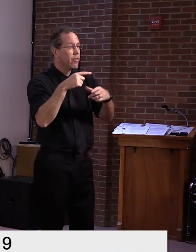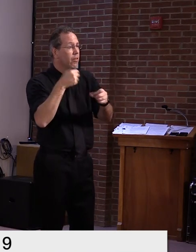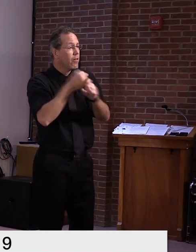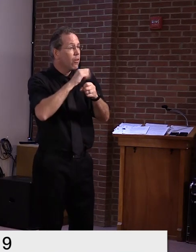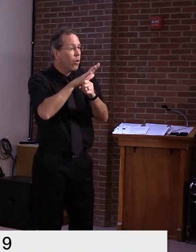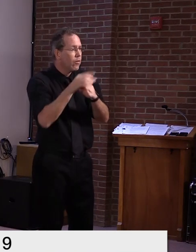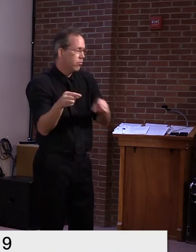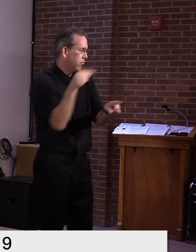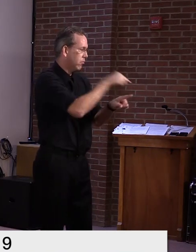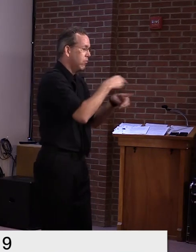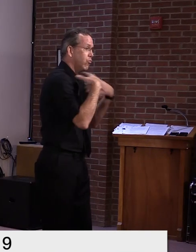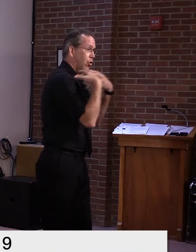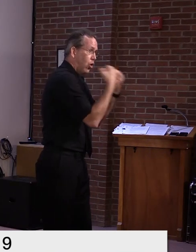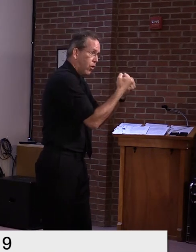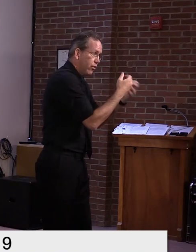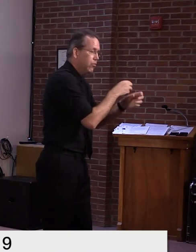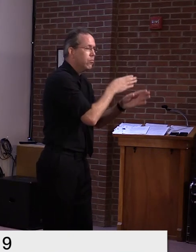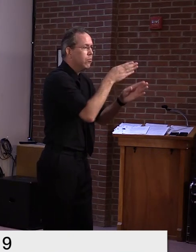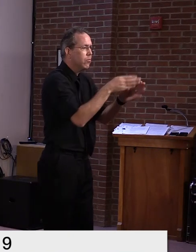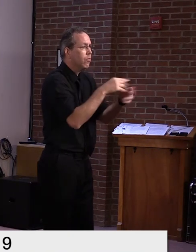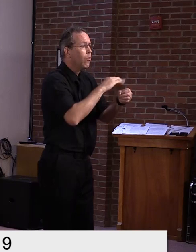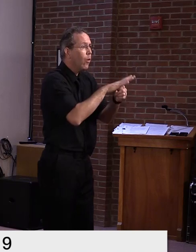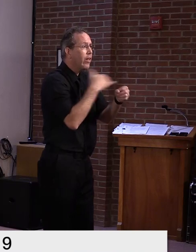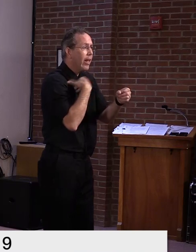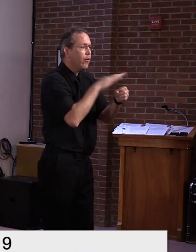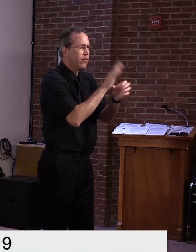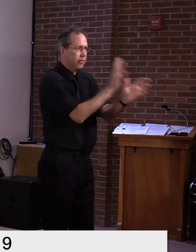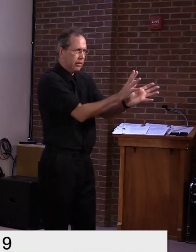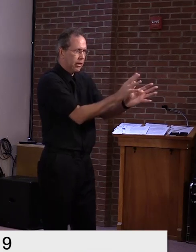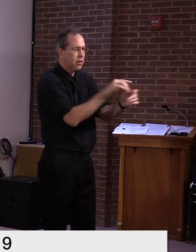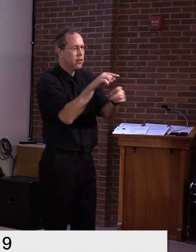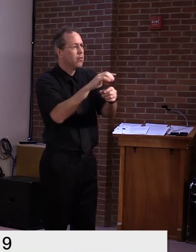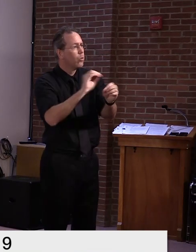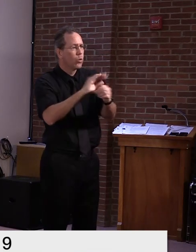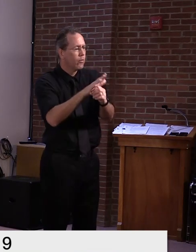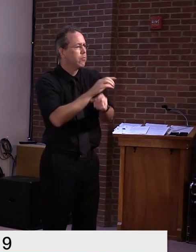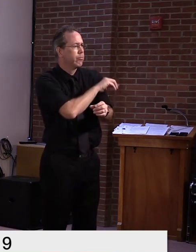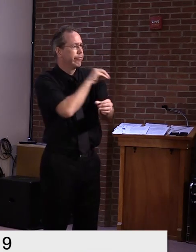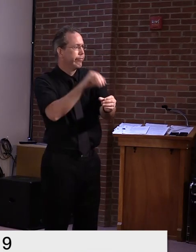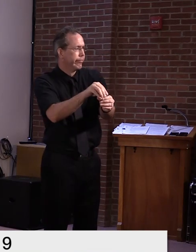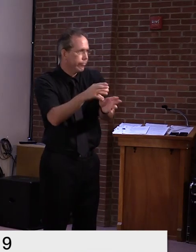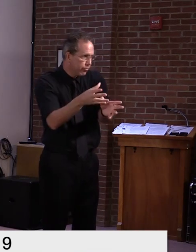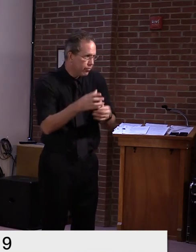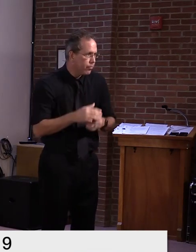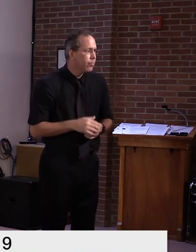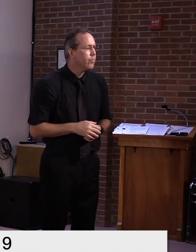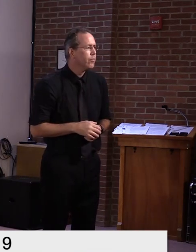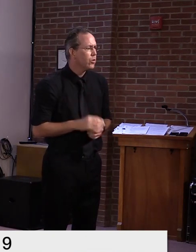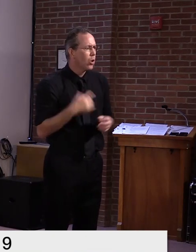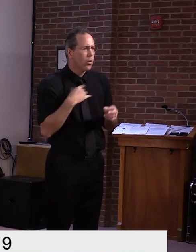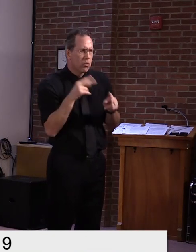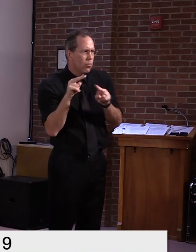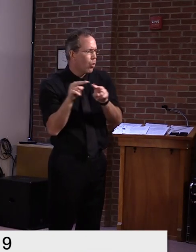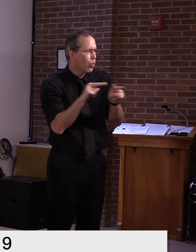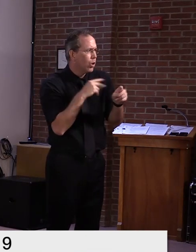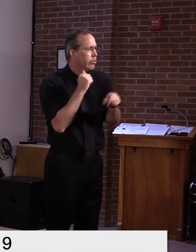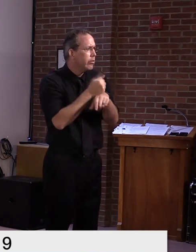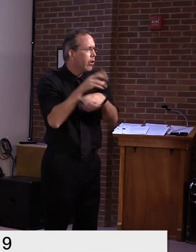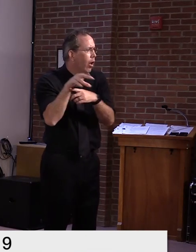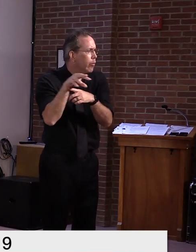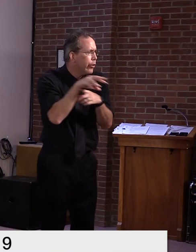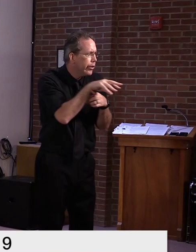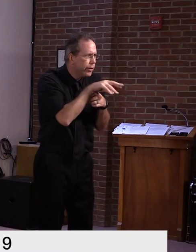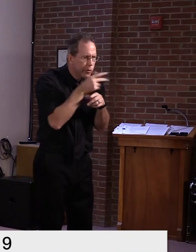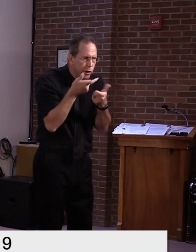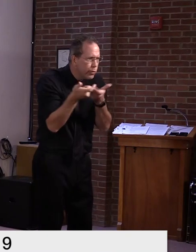putting in getting access to cameras in that facility so we can have eyes on that facility 24/7.